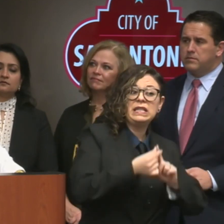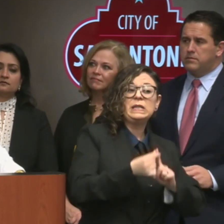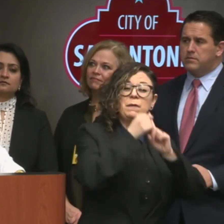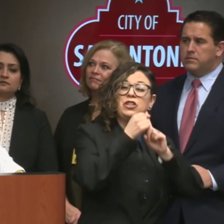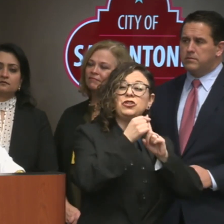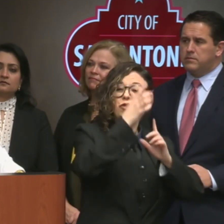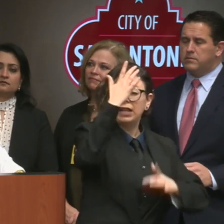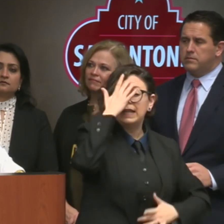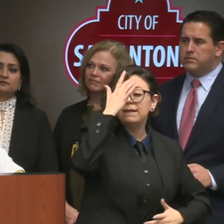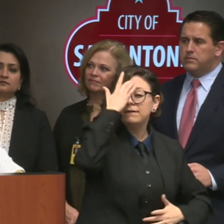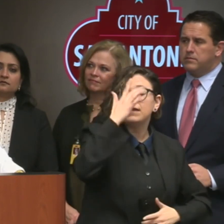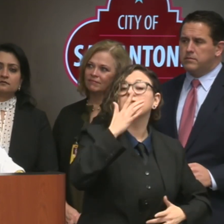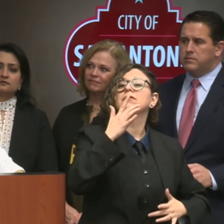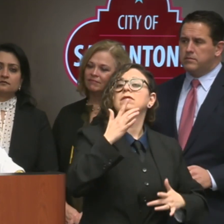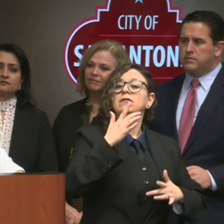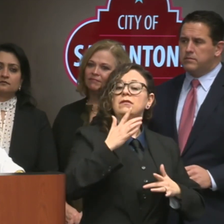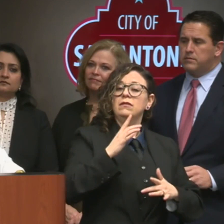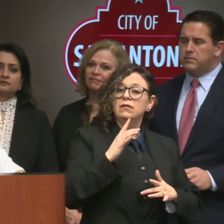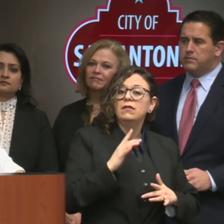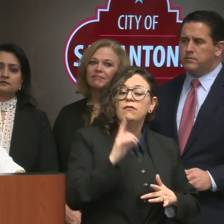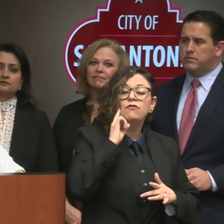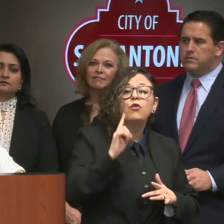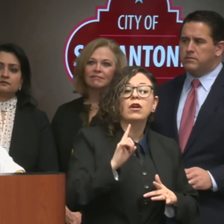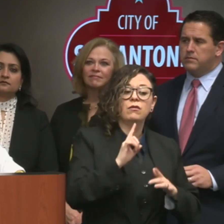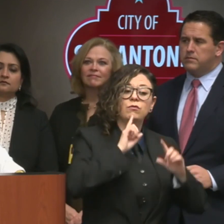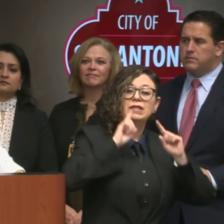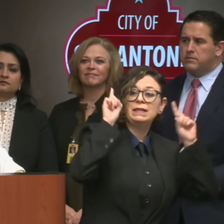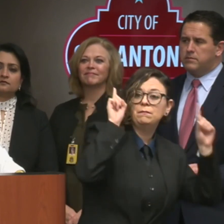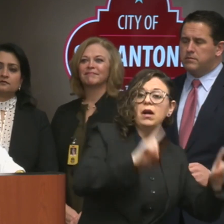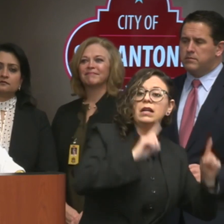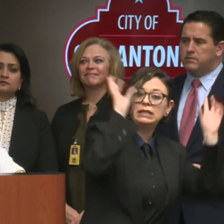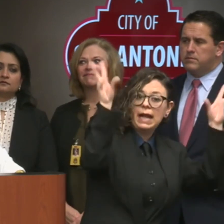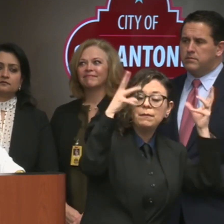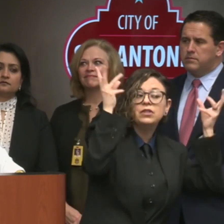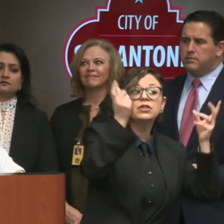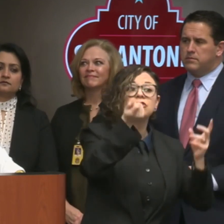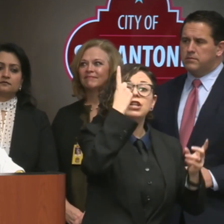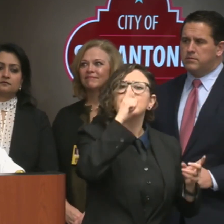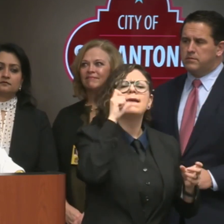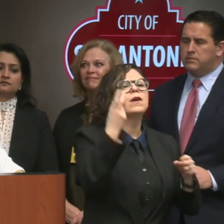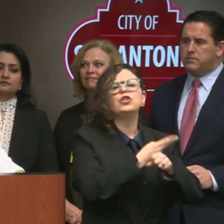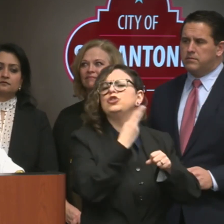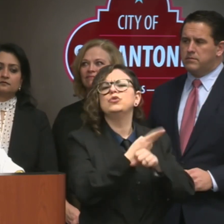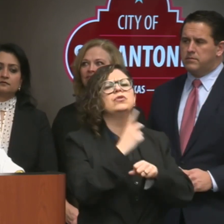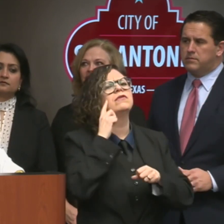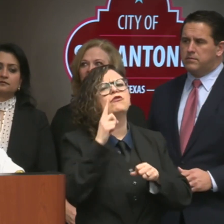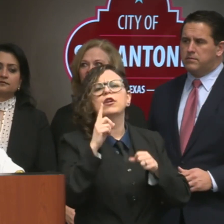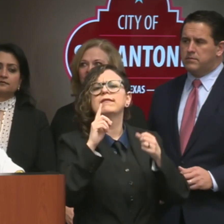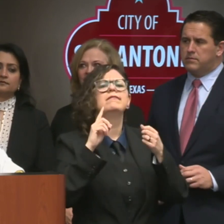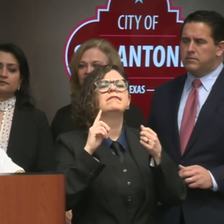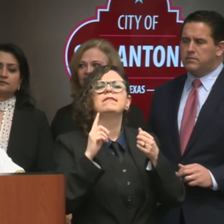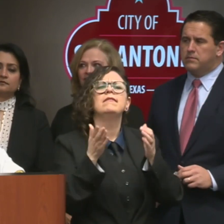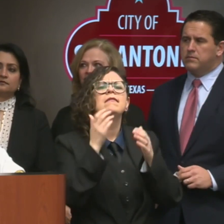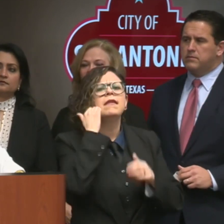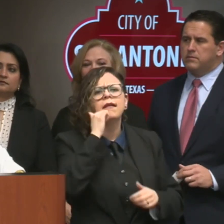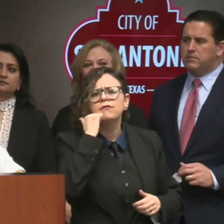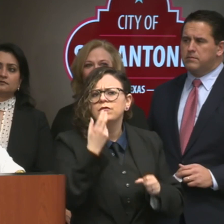It is dedicated to this event throughout. It will not be used on the streets of the city of San